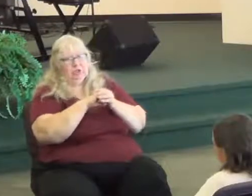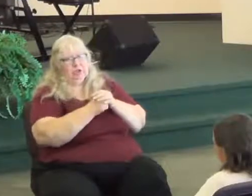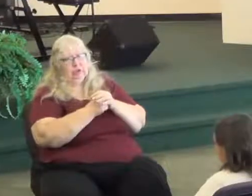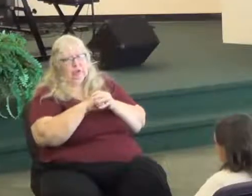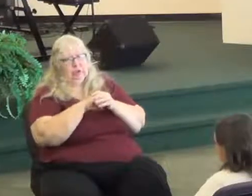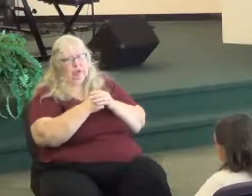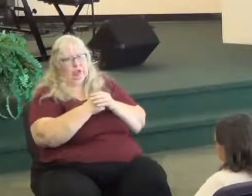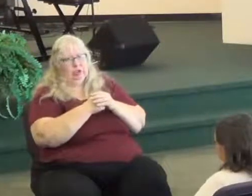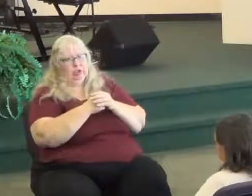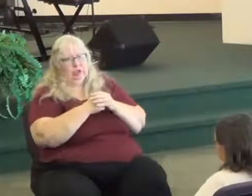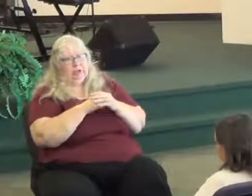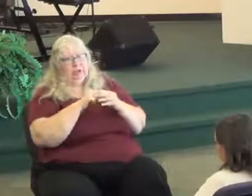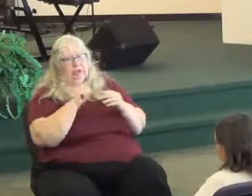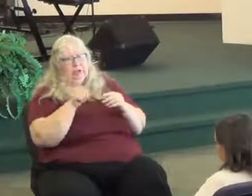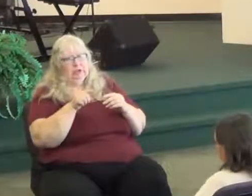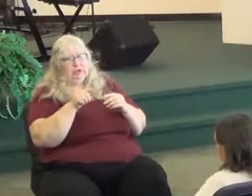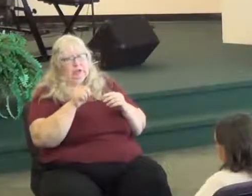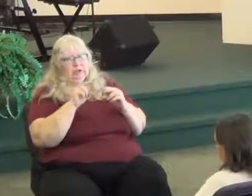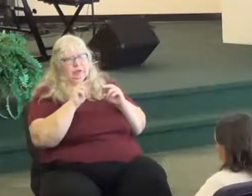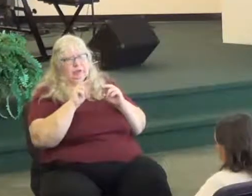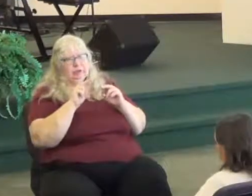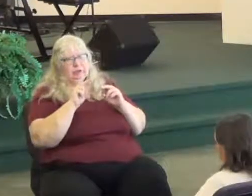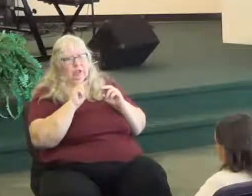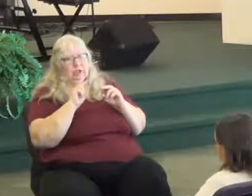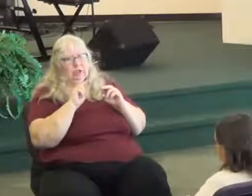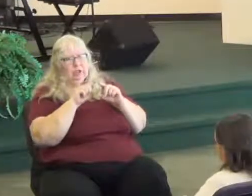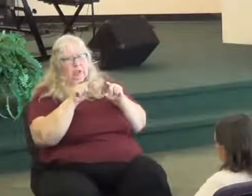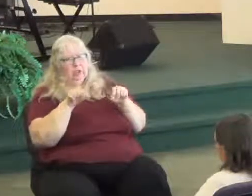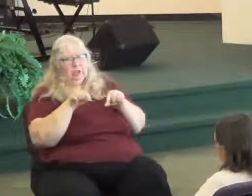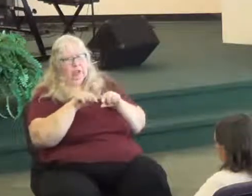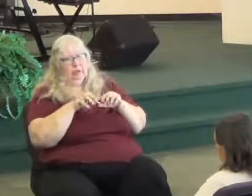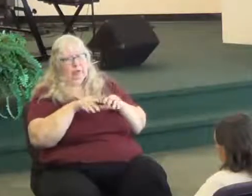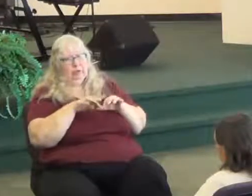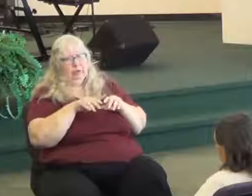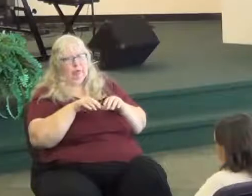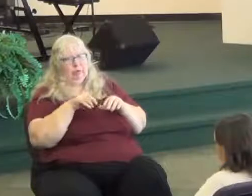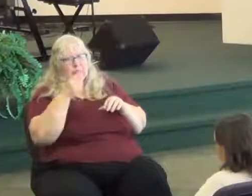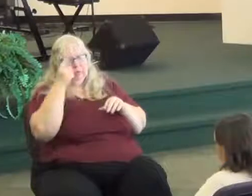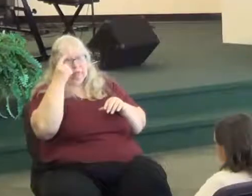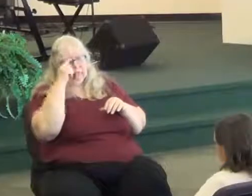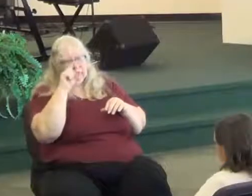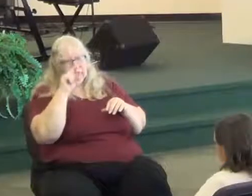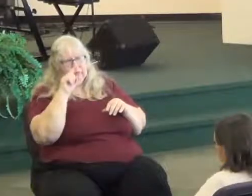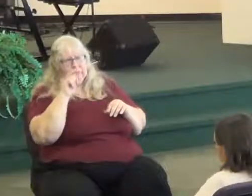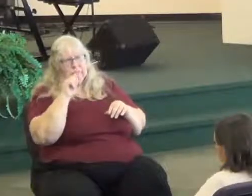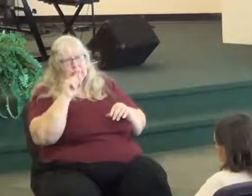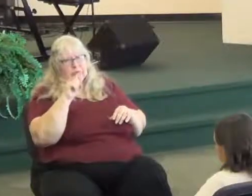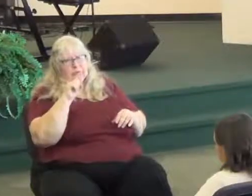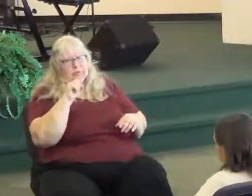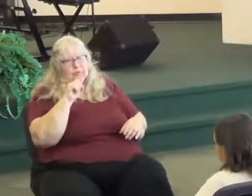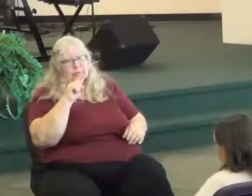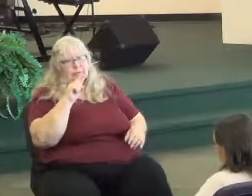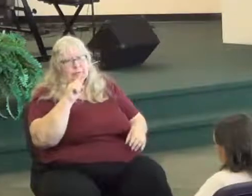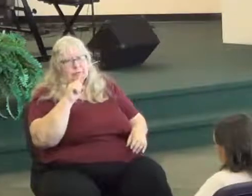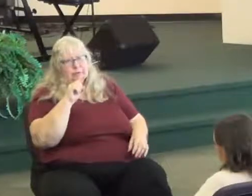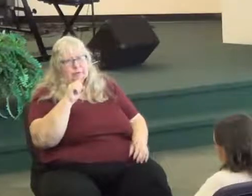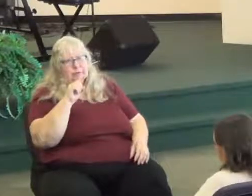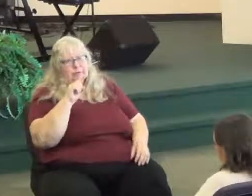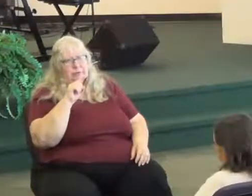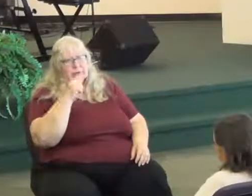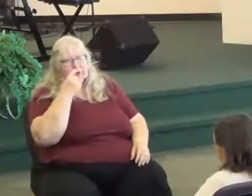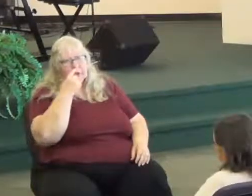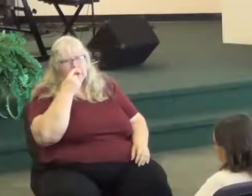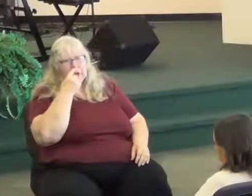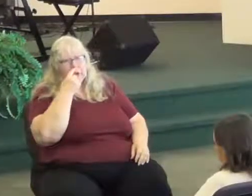Google Hansen's disease, and I encourage you to do so. People's faces get furled, looks like a lion. Your nose will rot and fall